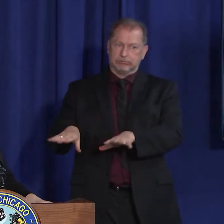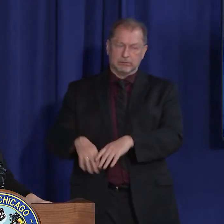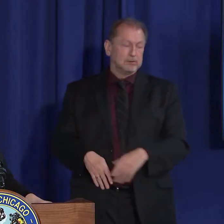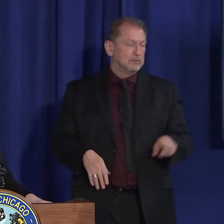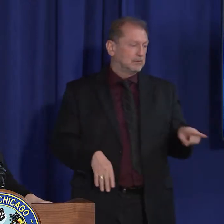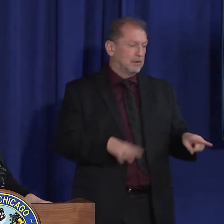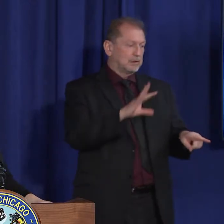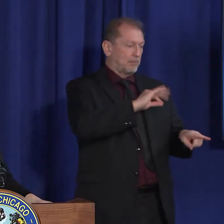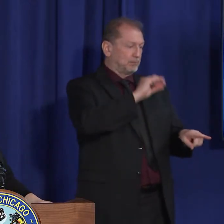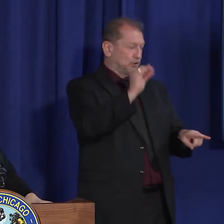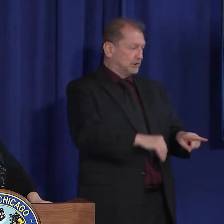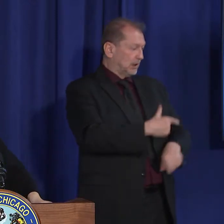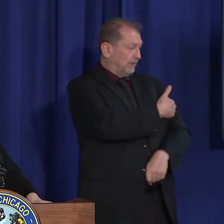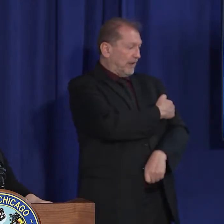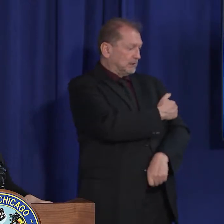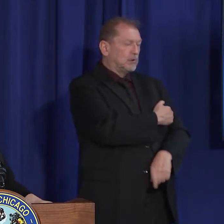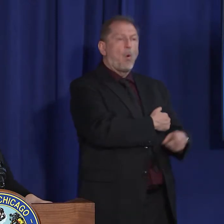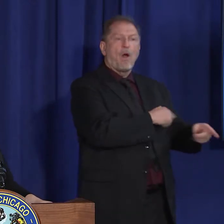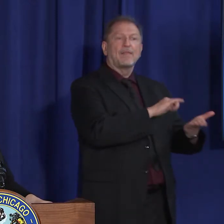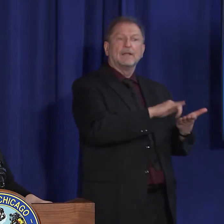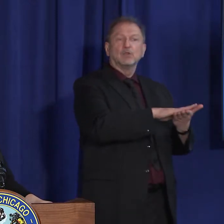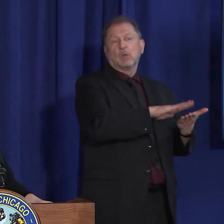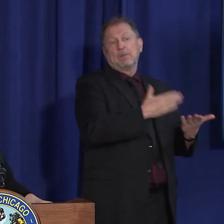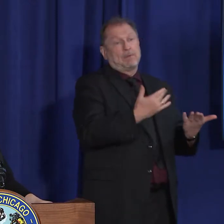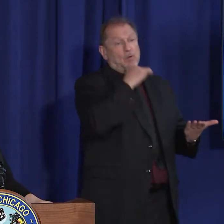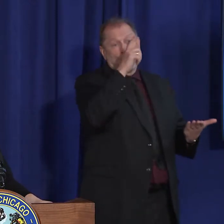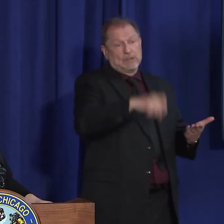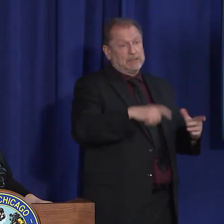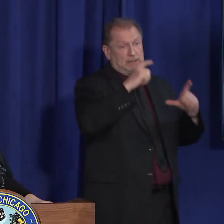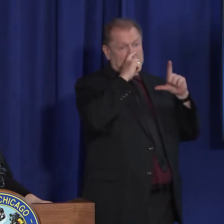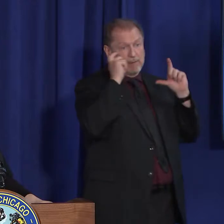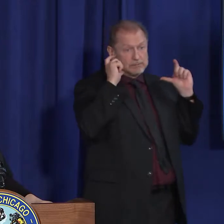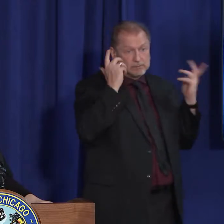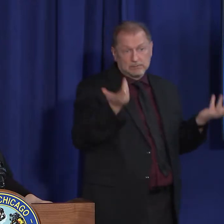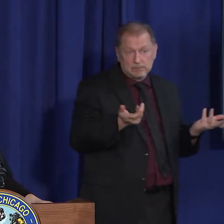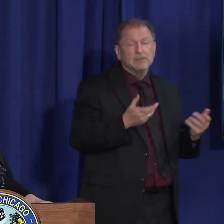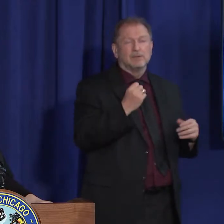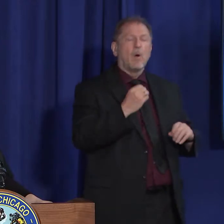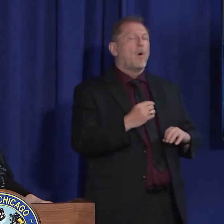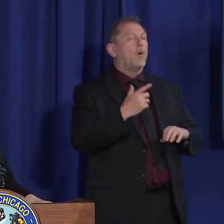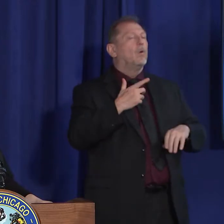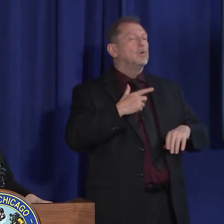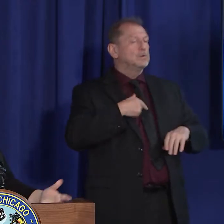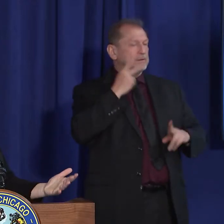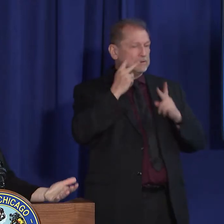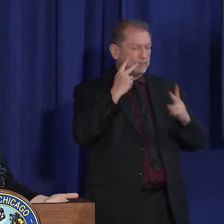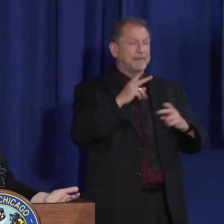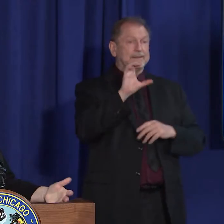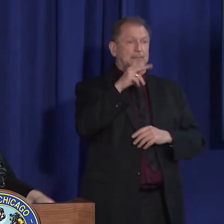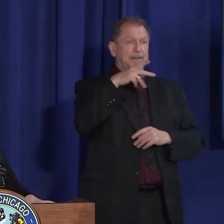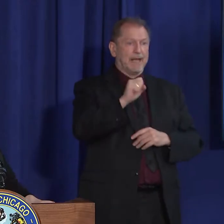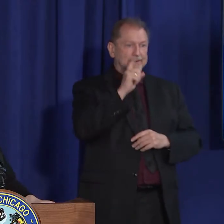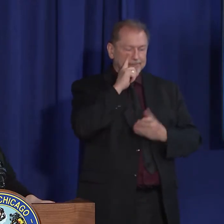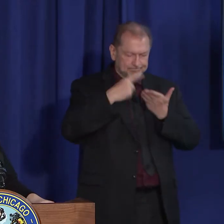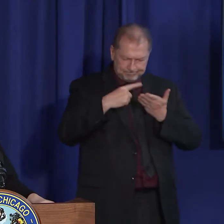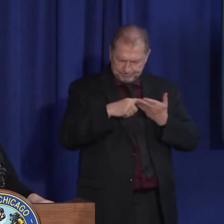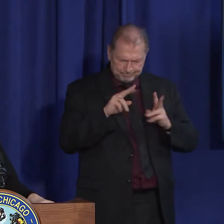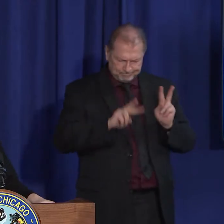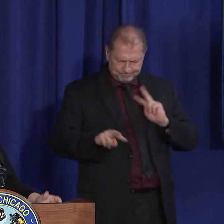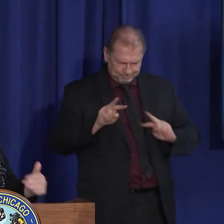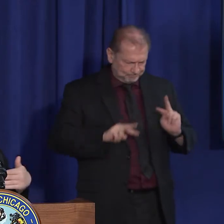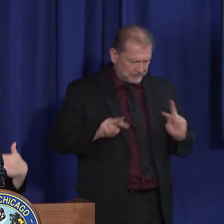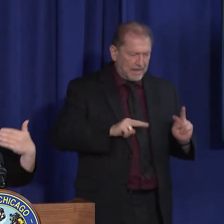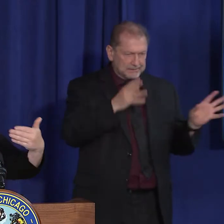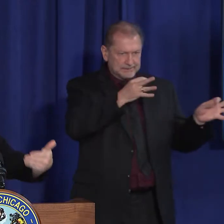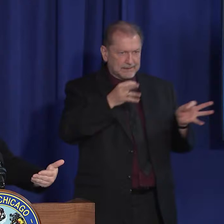90% vaccinated, of course, that would be a setting that would be relatively lower risk. So CPS will be able to, make some of